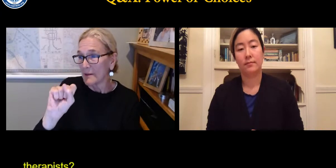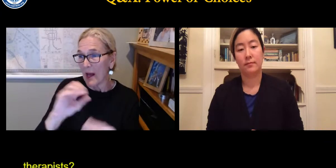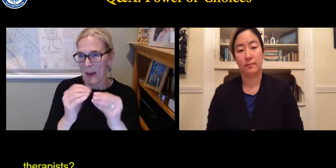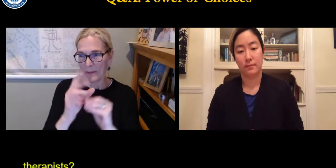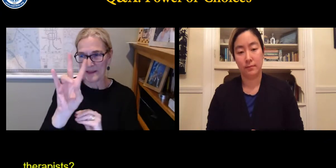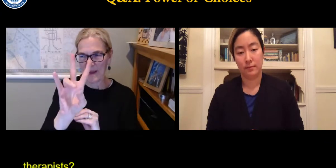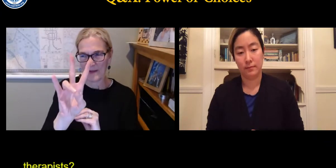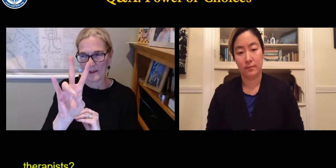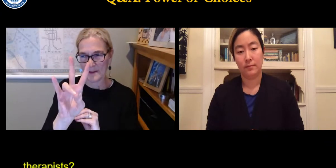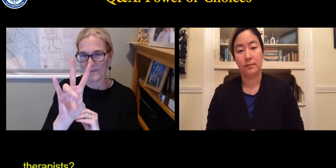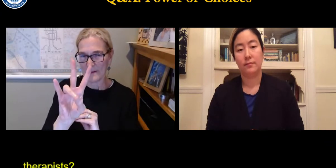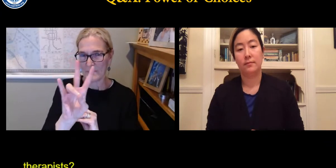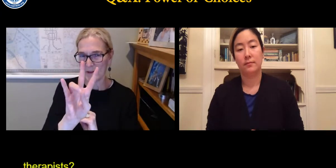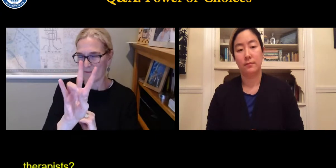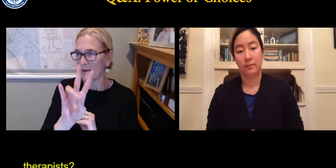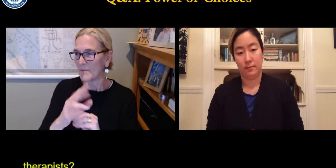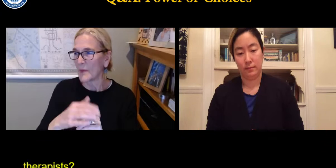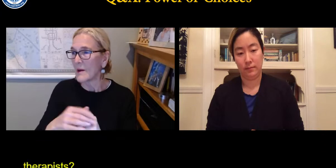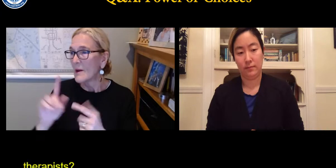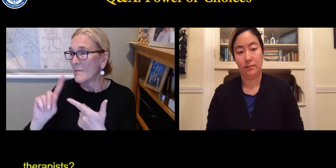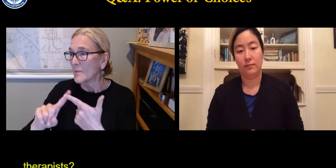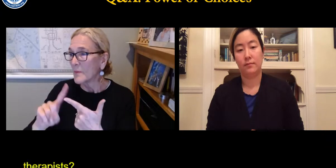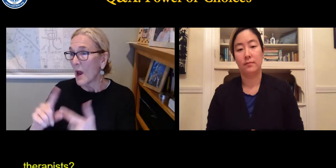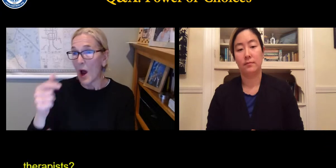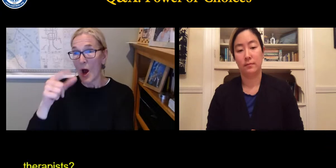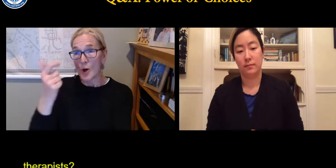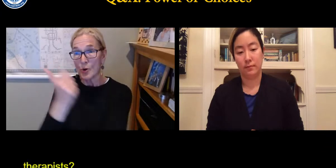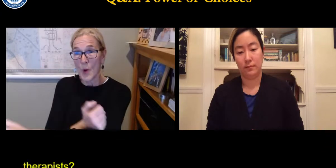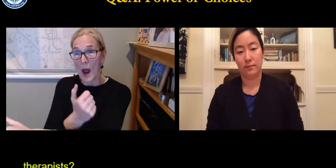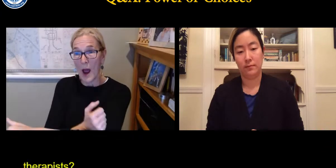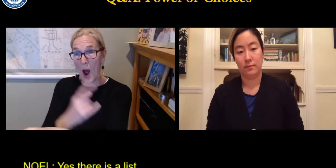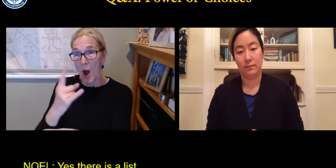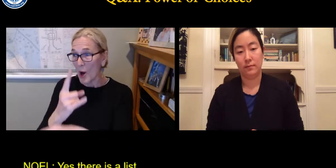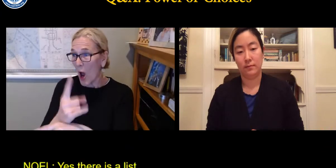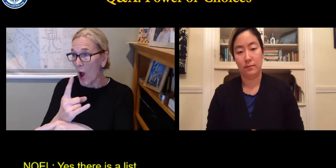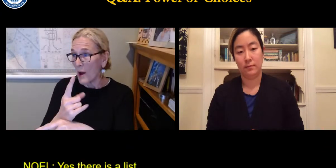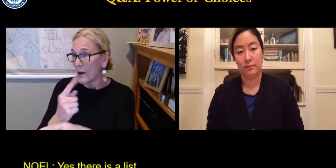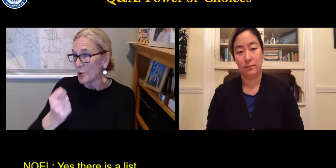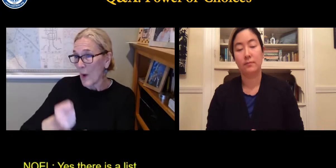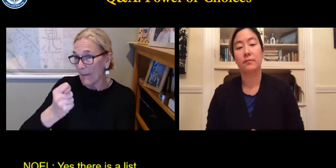is. Is there a list available of psychiatrists?